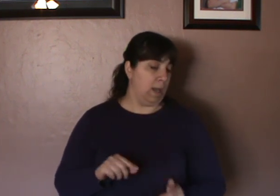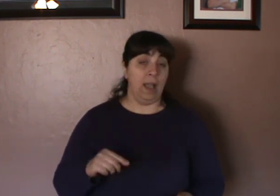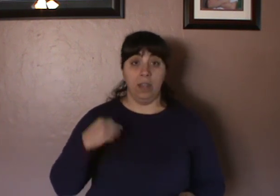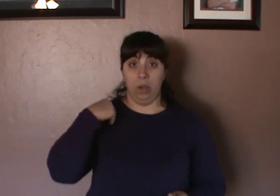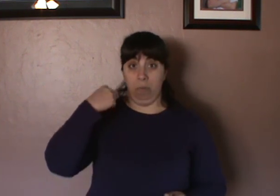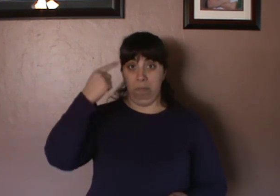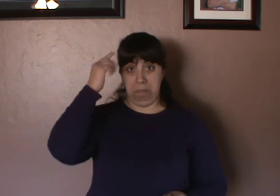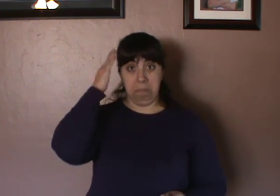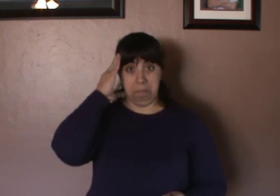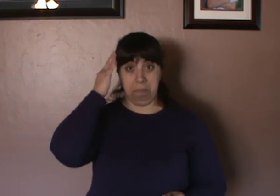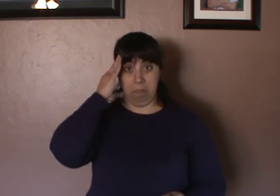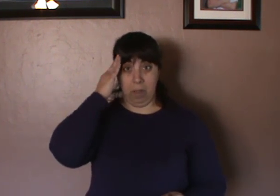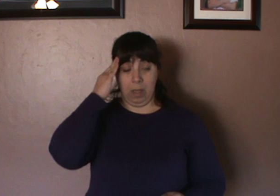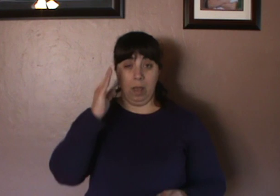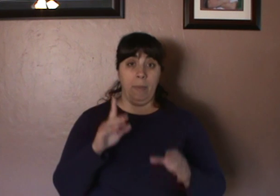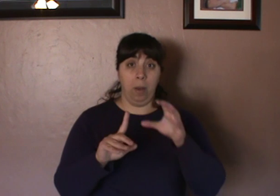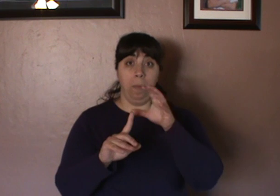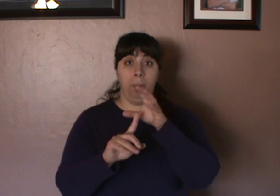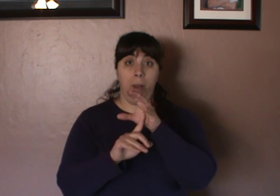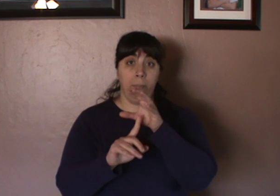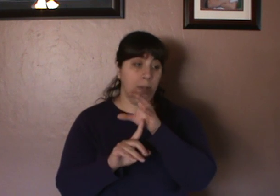I know about popular,